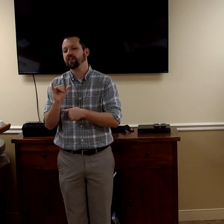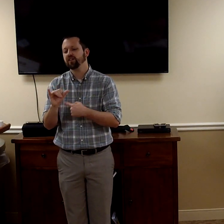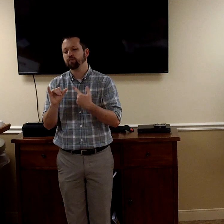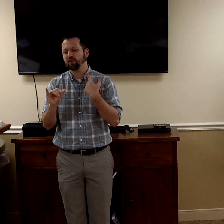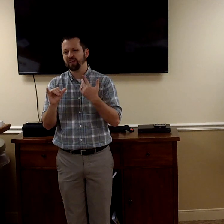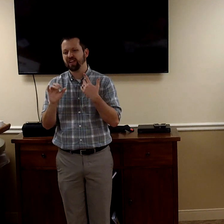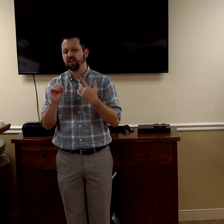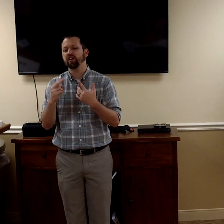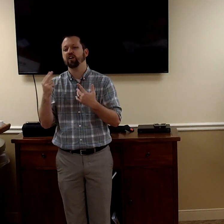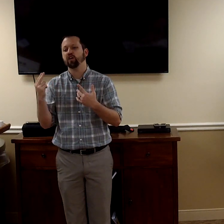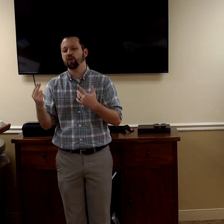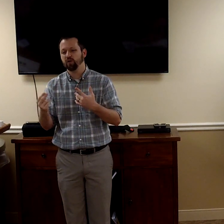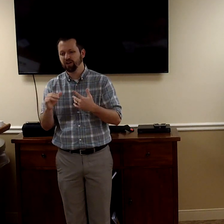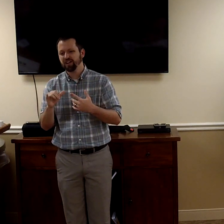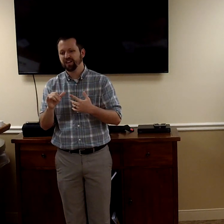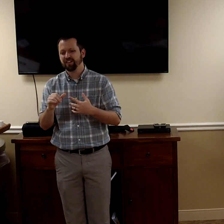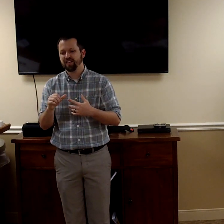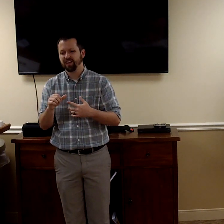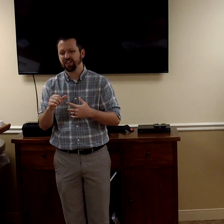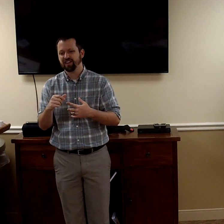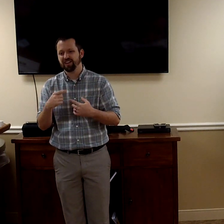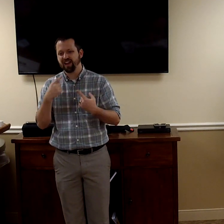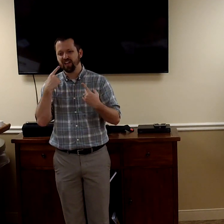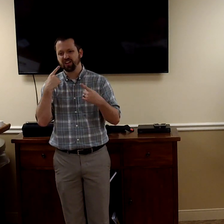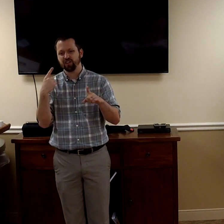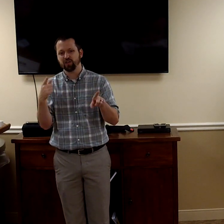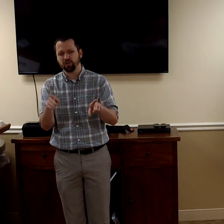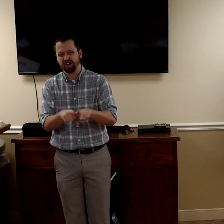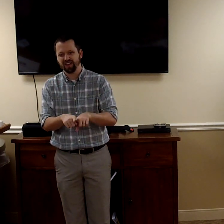it's more of like a Yeah, that's the It's sound not, effects I give when not I like you're follow. agreeing.